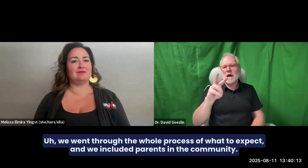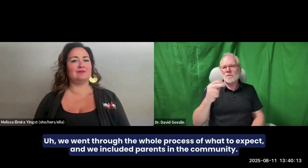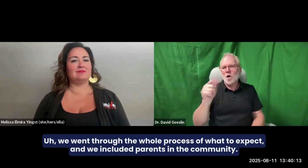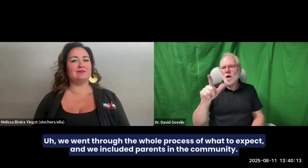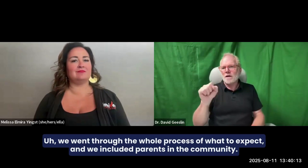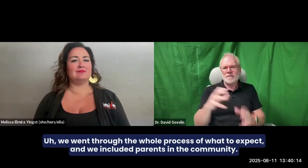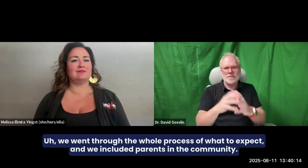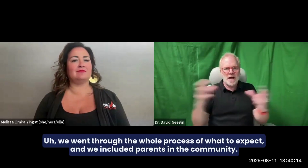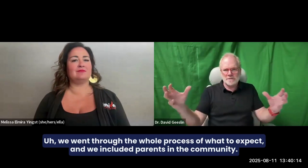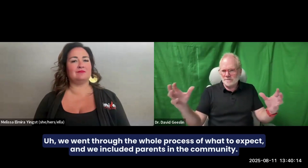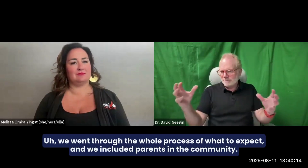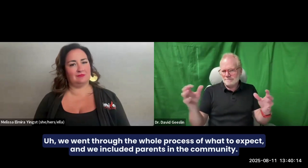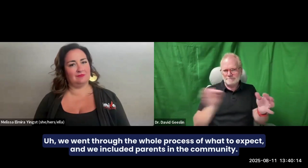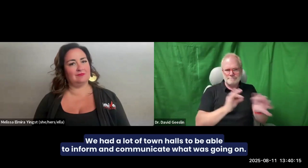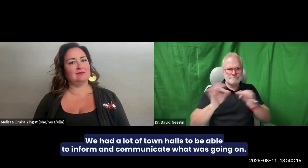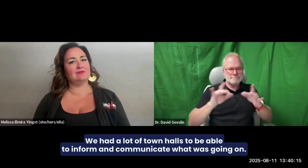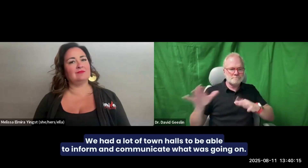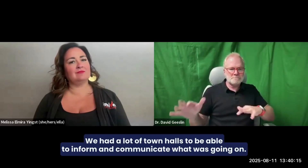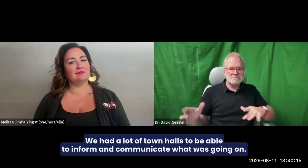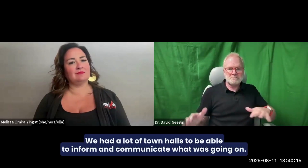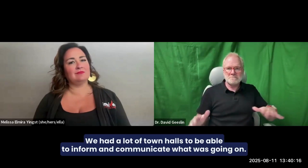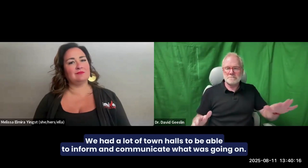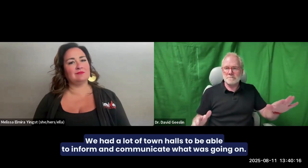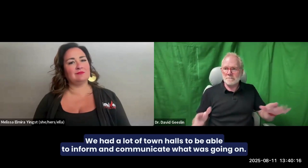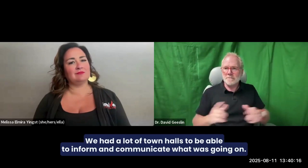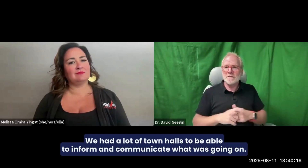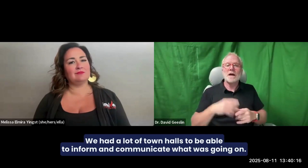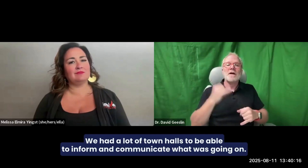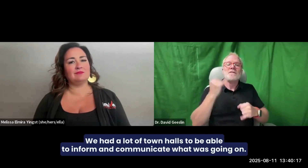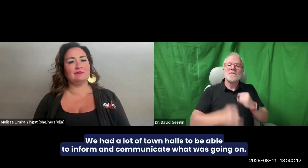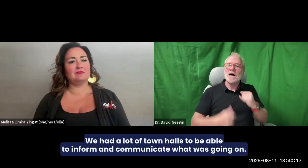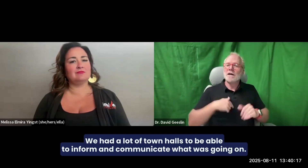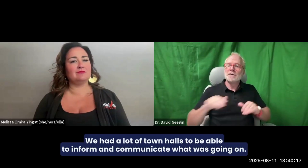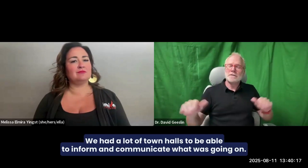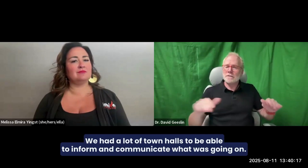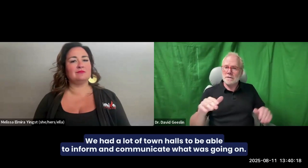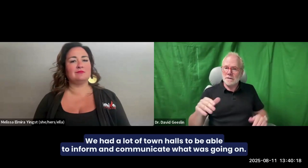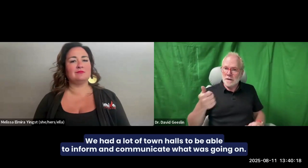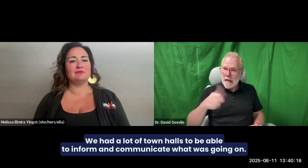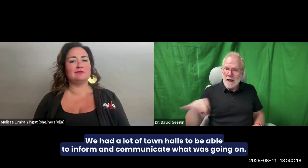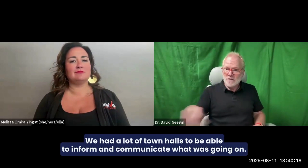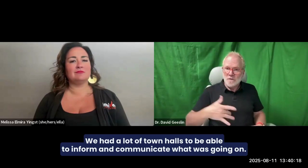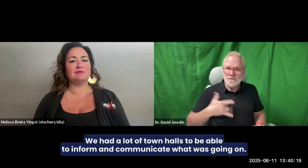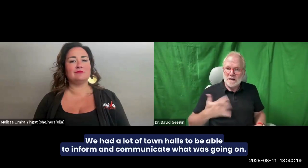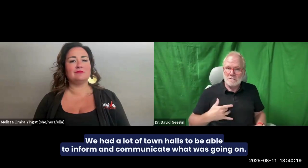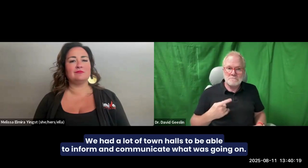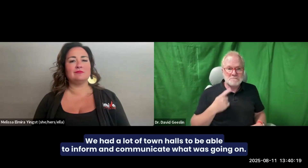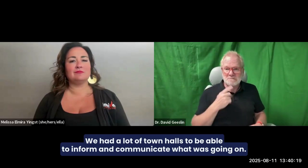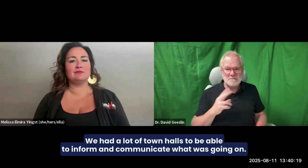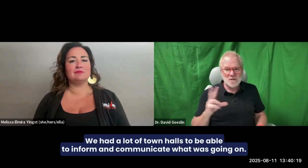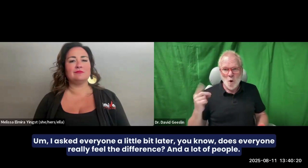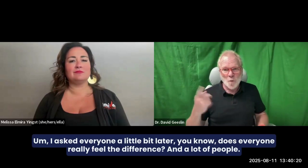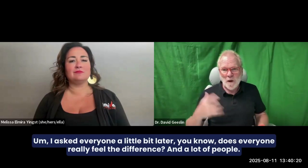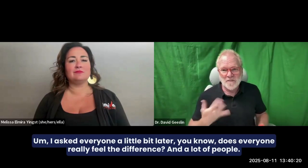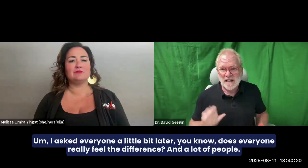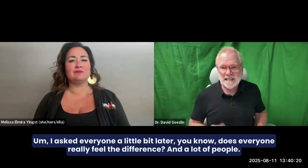included parents in the community. We had a lot of town halls to be able to inform and communicate what was going